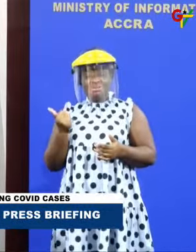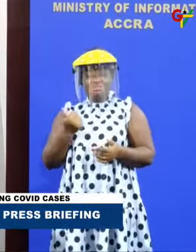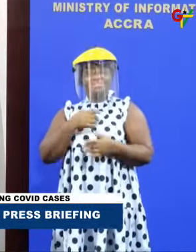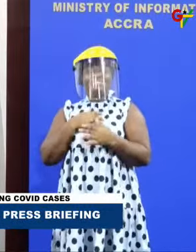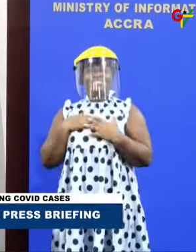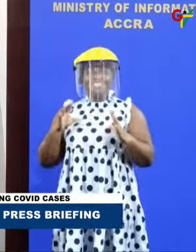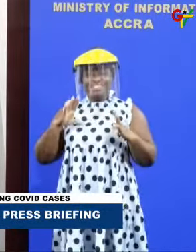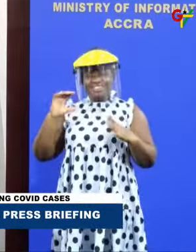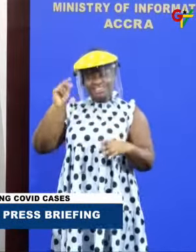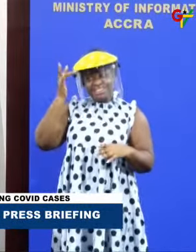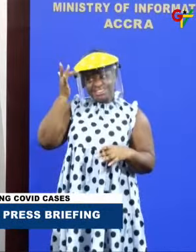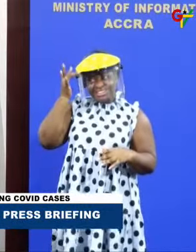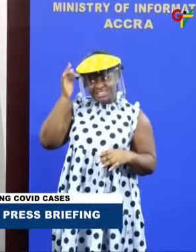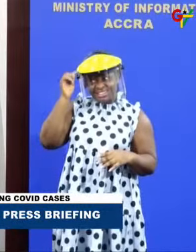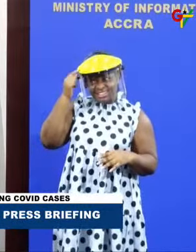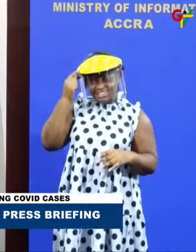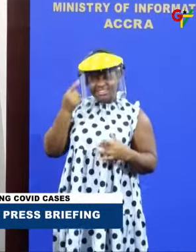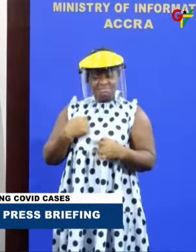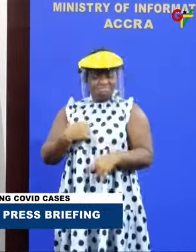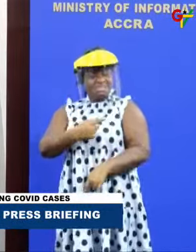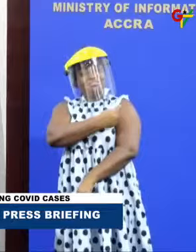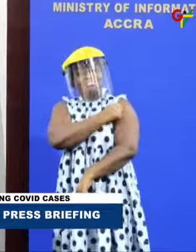not fall very sick. You may be able to